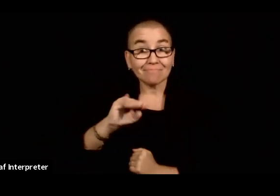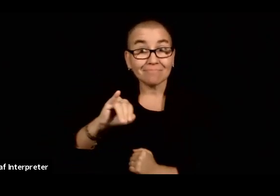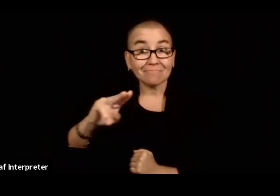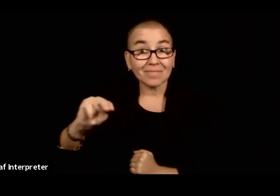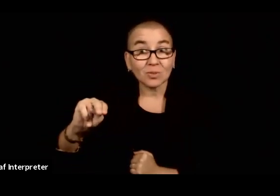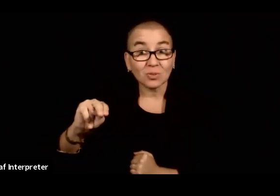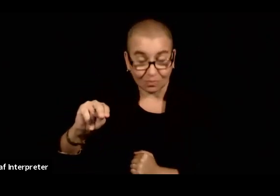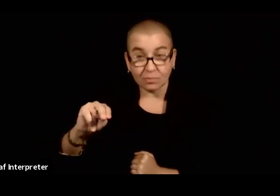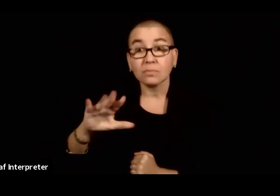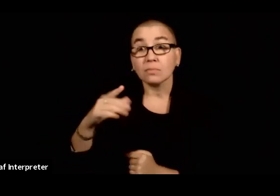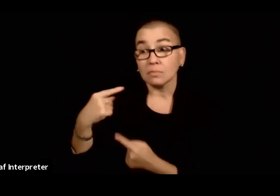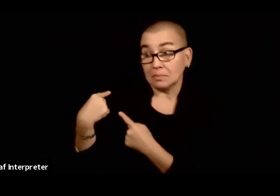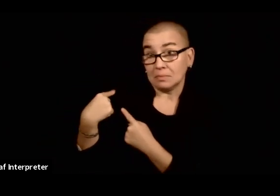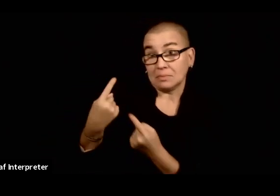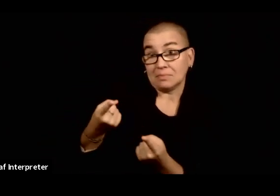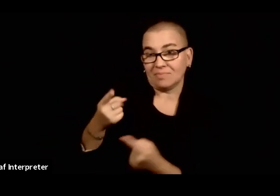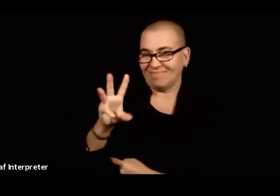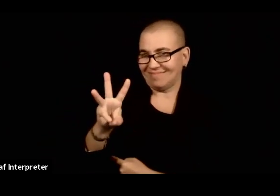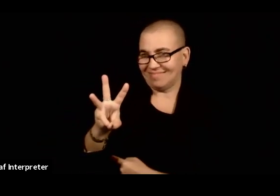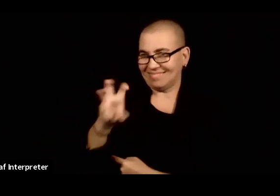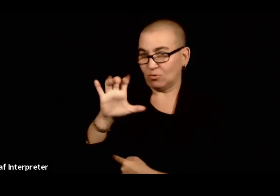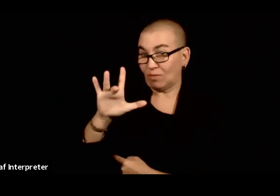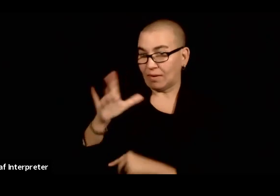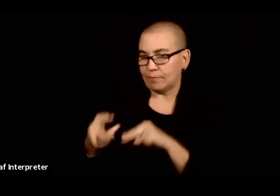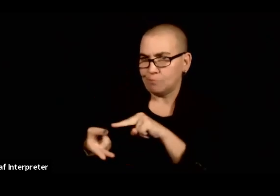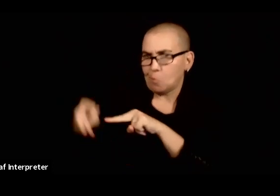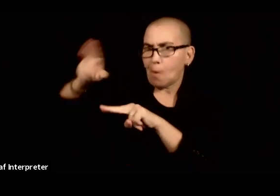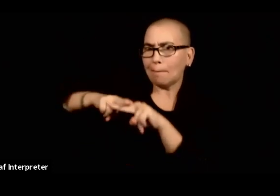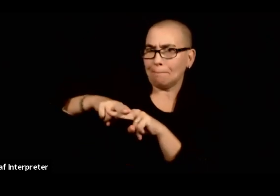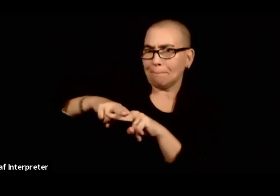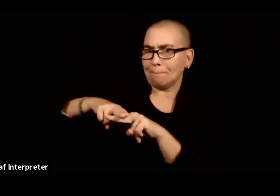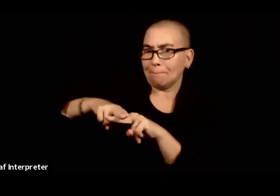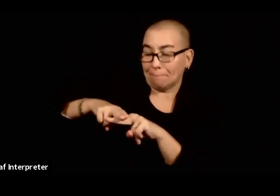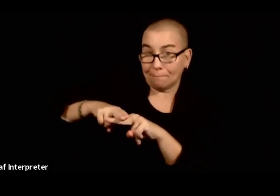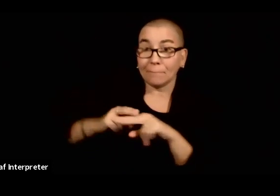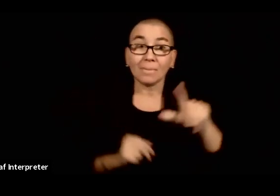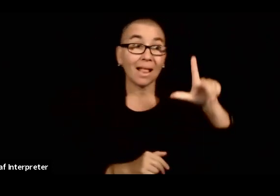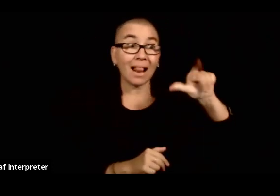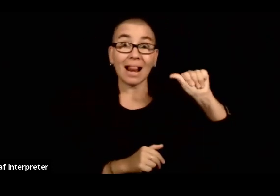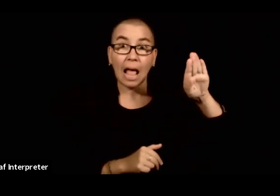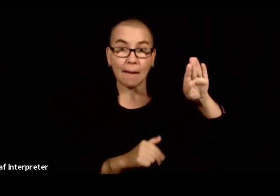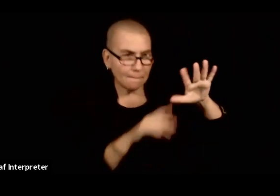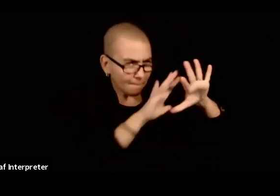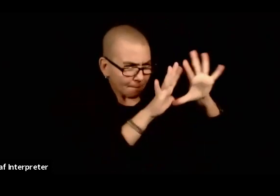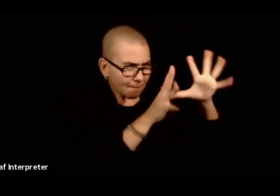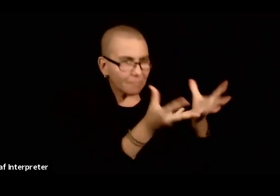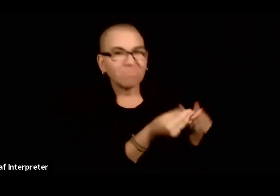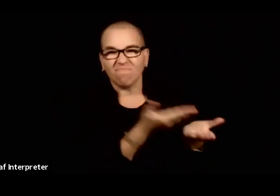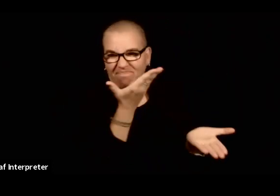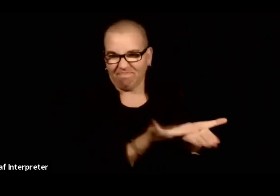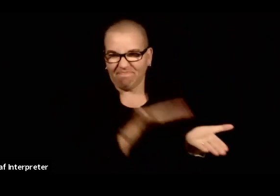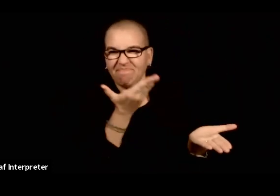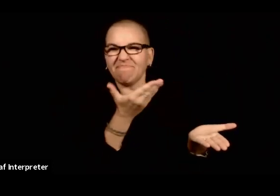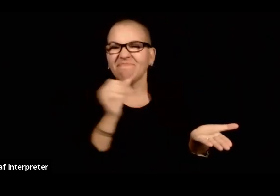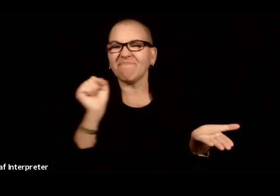cases that came in through laboratory confirmation yesterday on Sunday, bringing us to a new total of